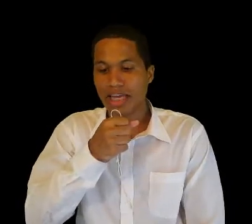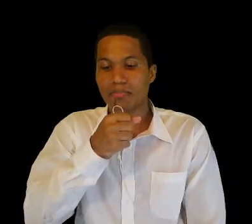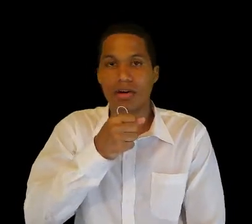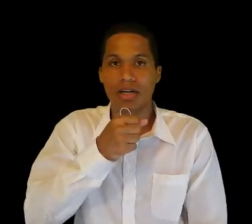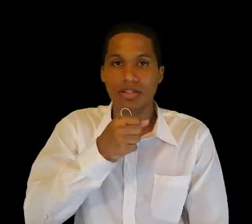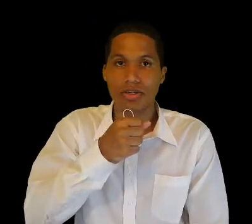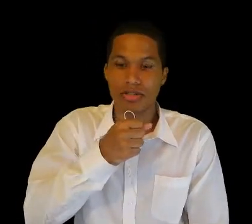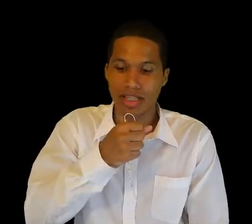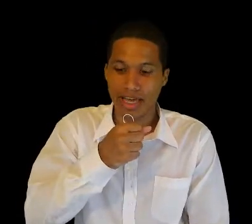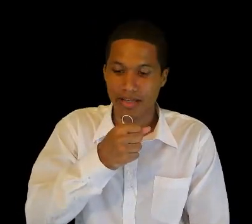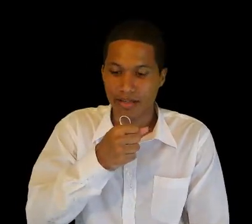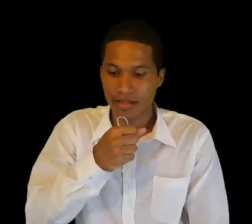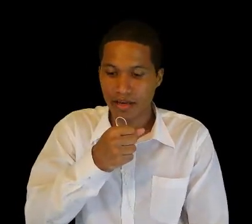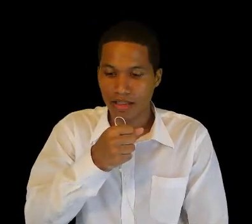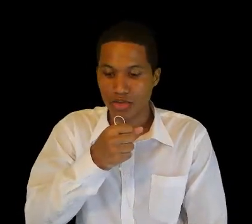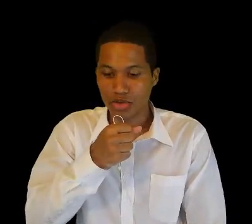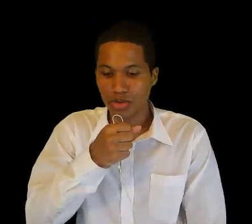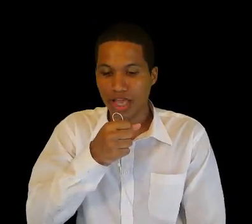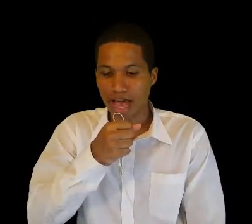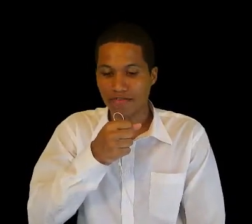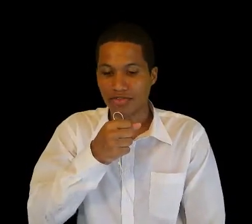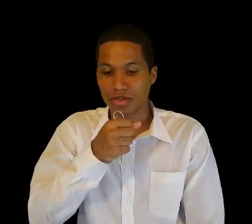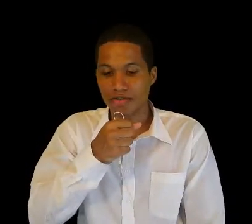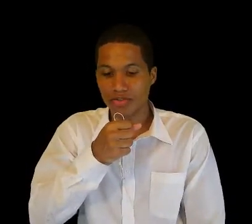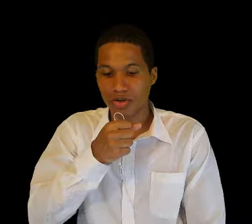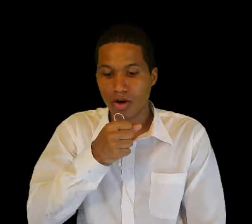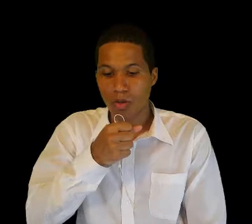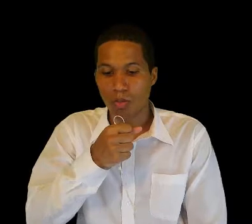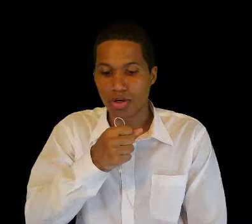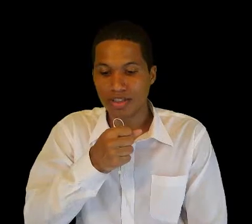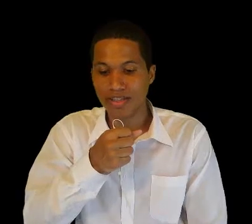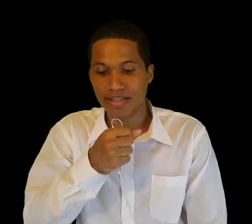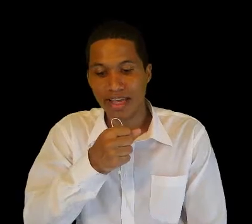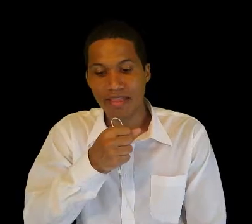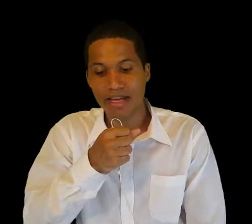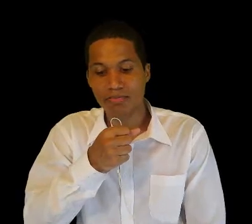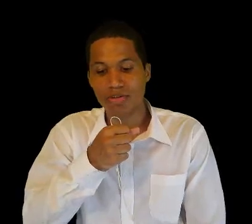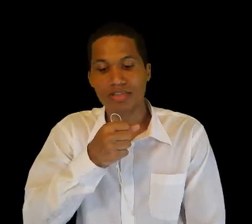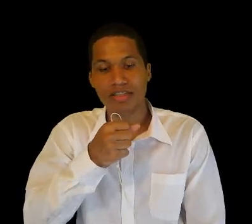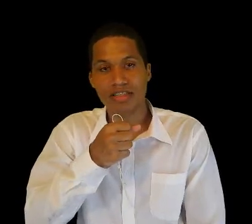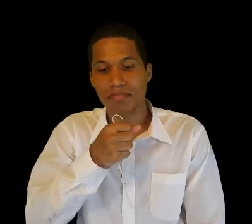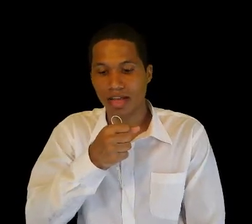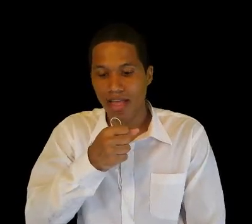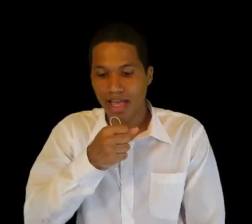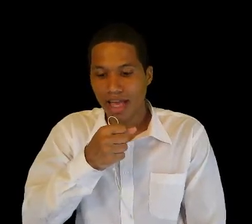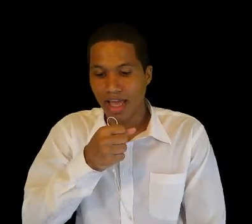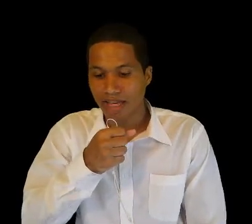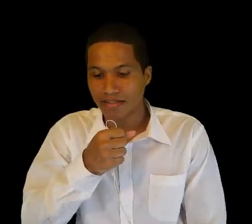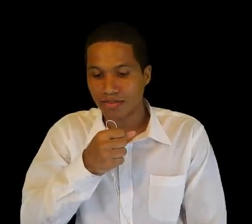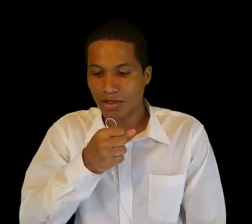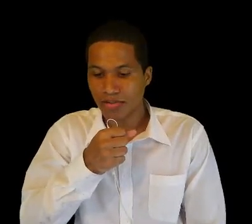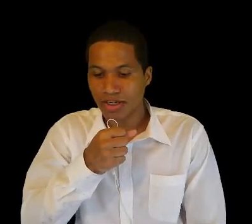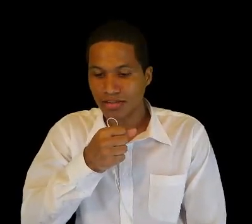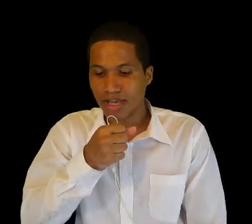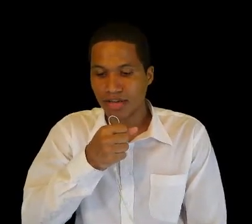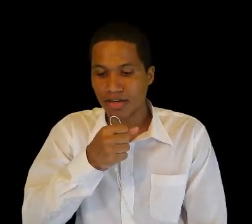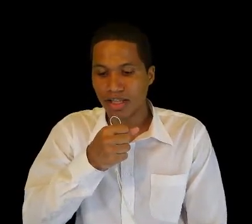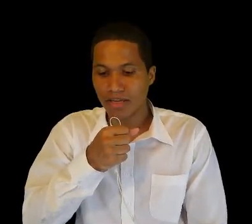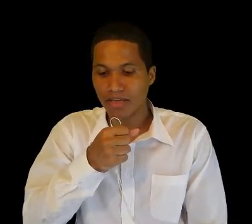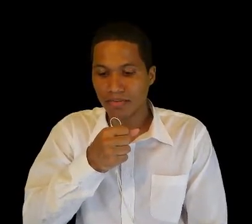water and part on land. They usually have soft, moist skin that is protected by a